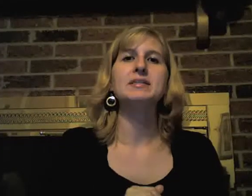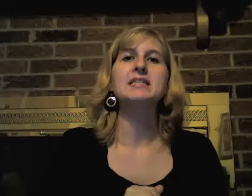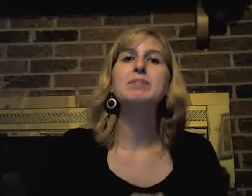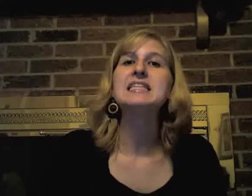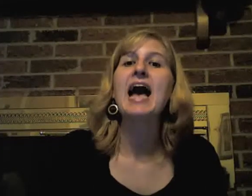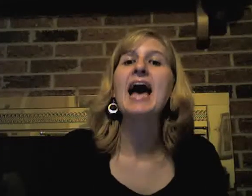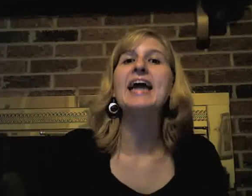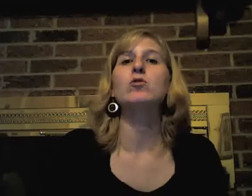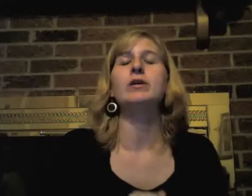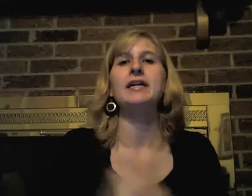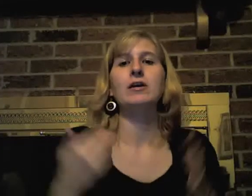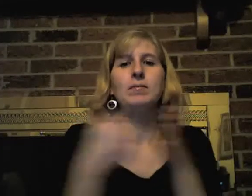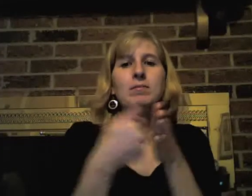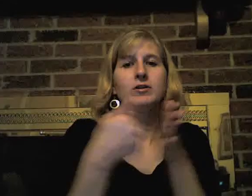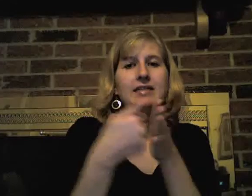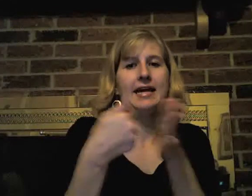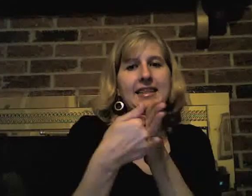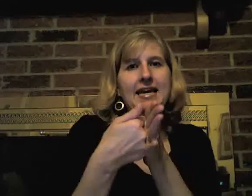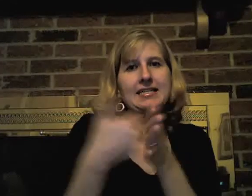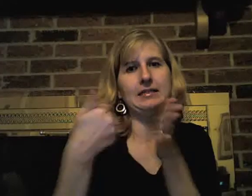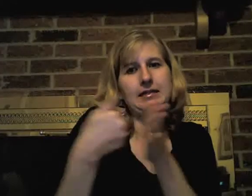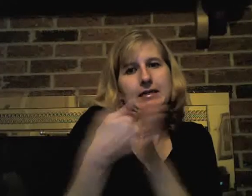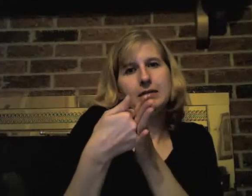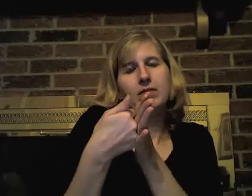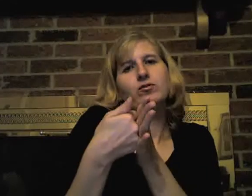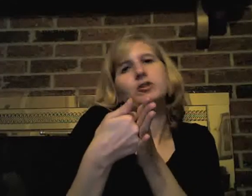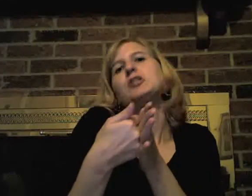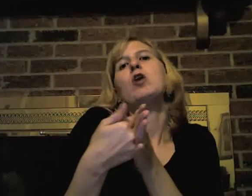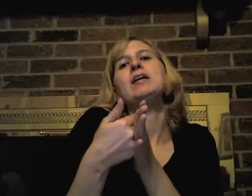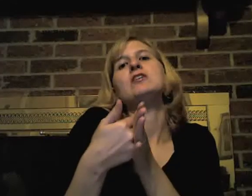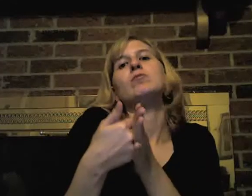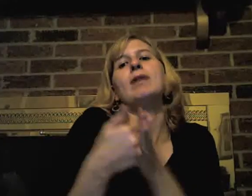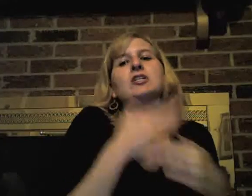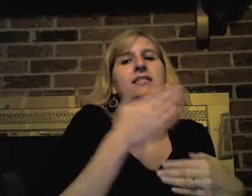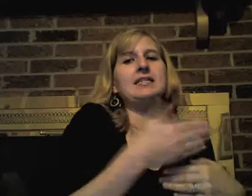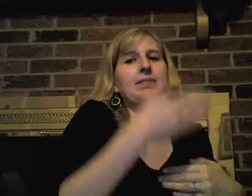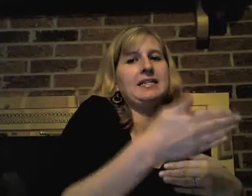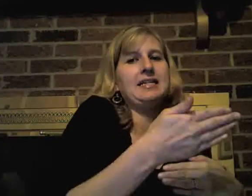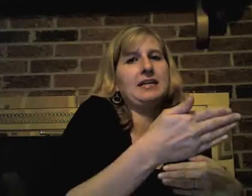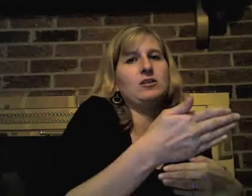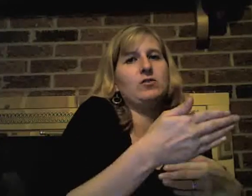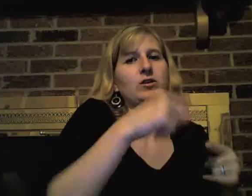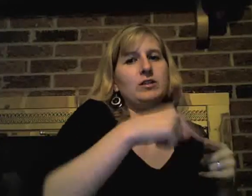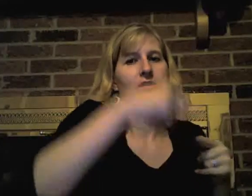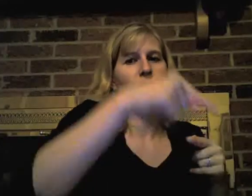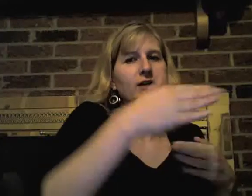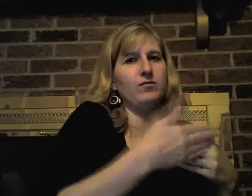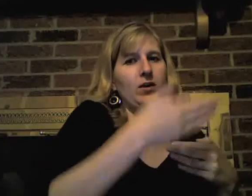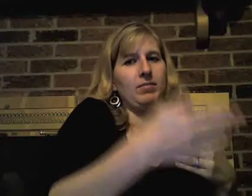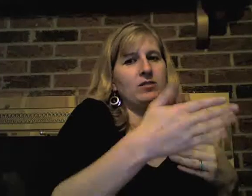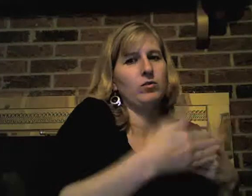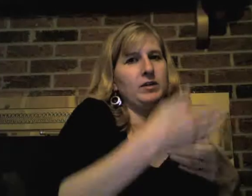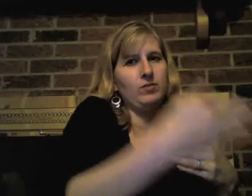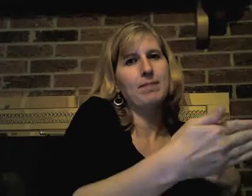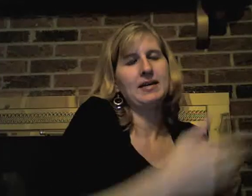beside or near, remember, is like this. But if we're showing in directions that something's next to versus across from, that's where we do that V hand shape. And